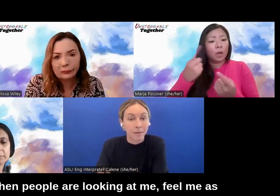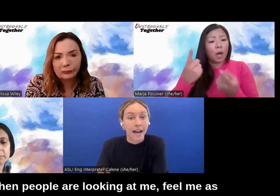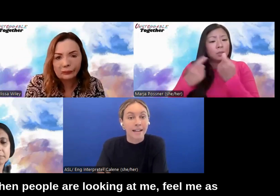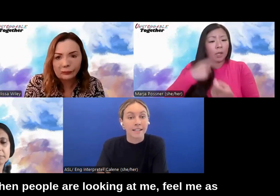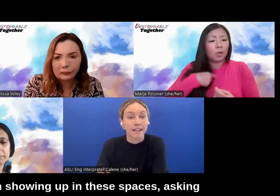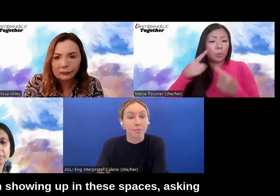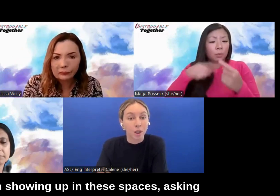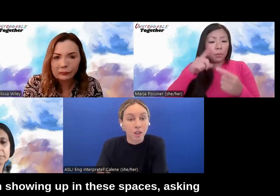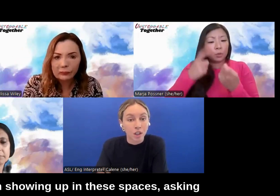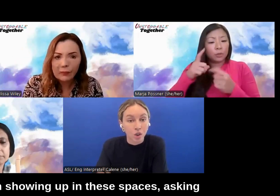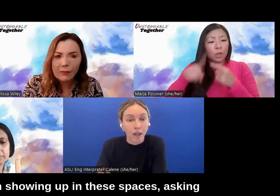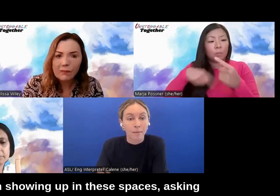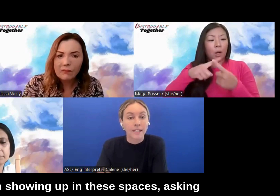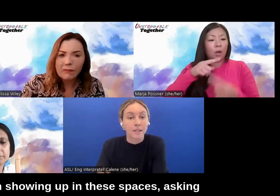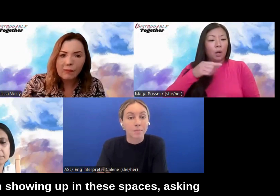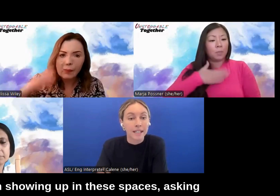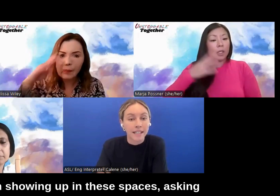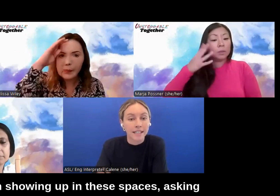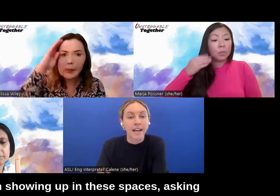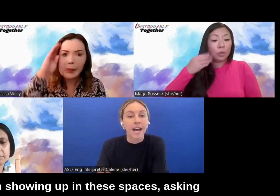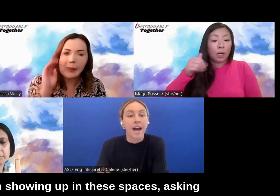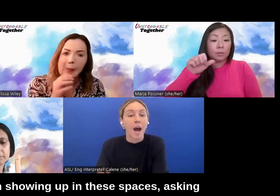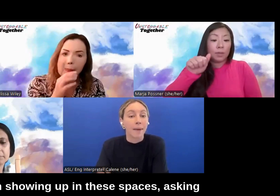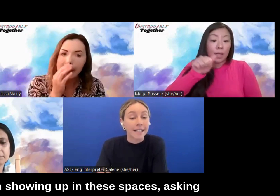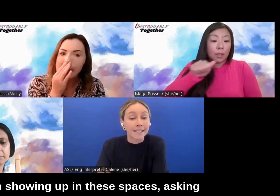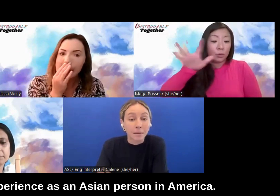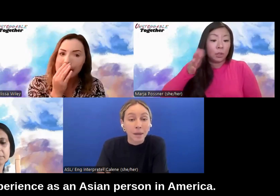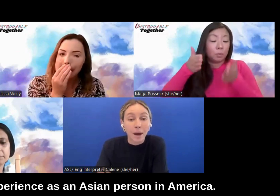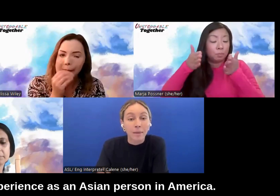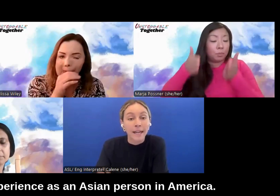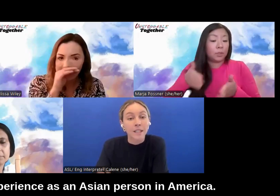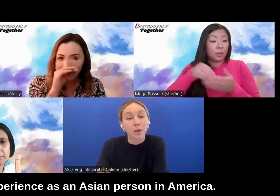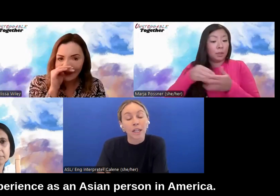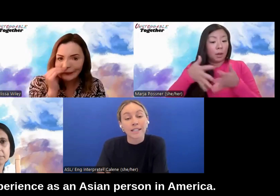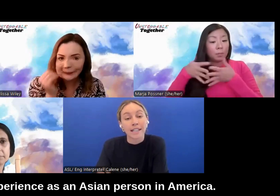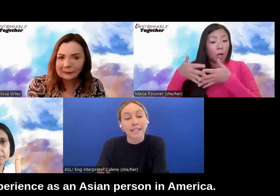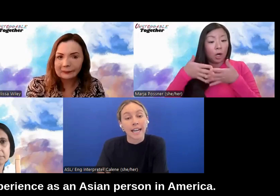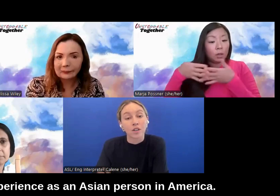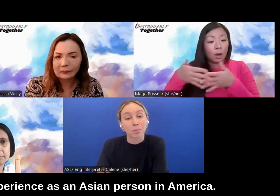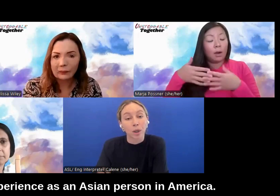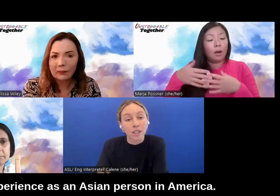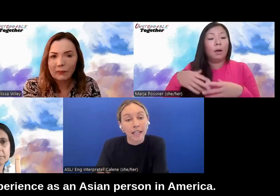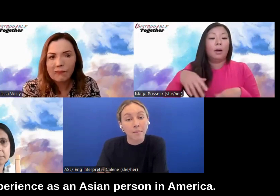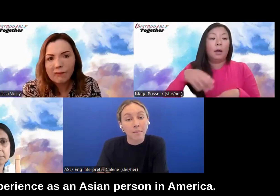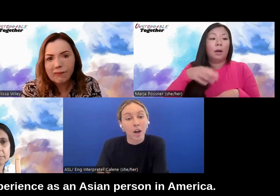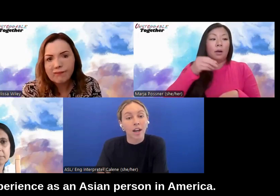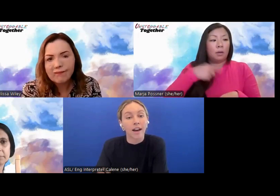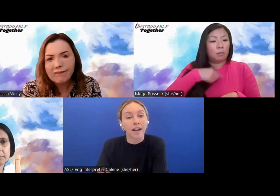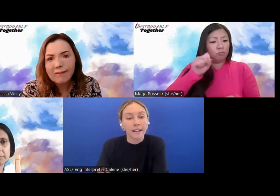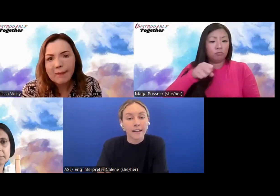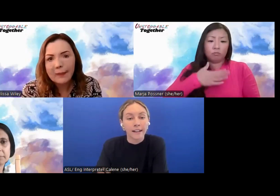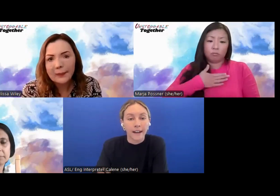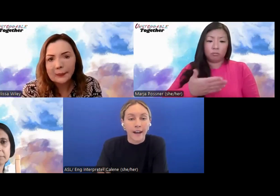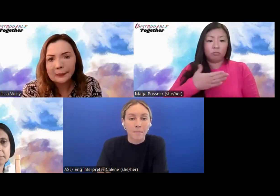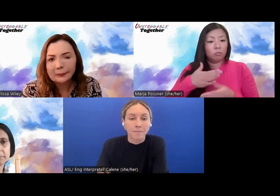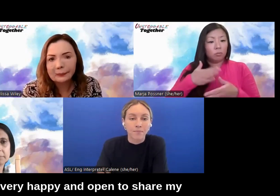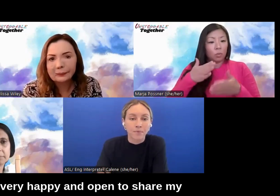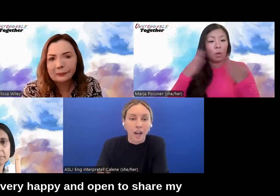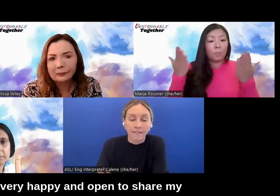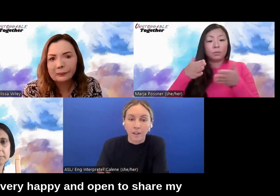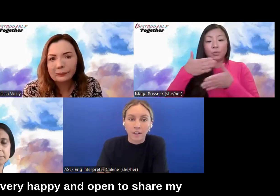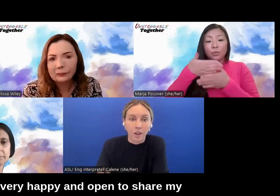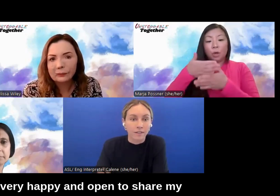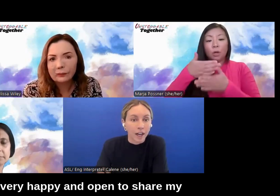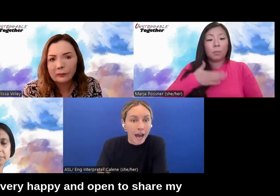and seeing me as a deaf person showing up in these spaces, asking me about my experience as an Asian person in America.